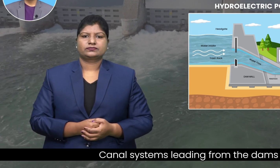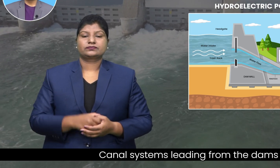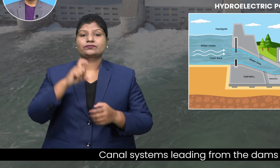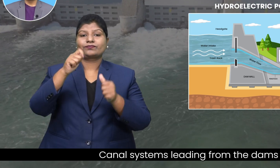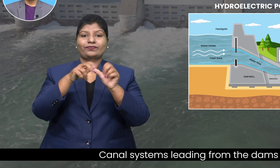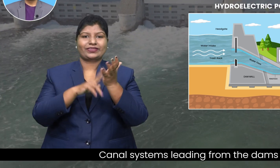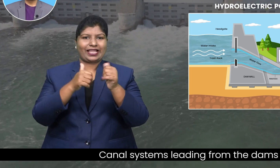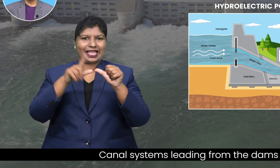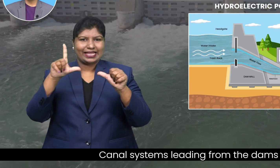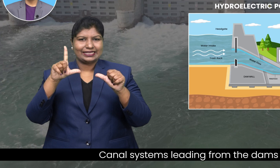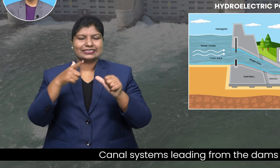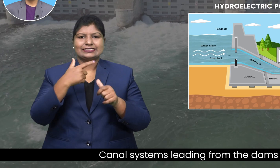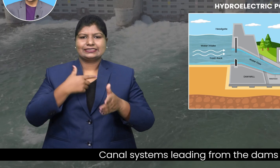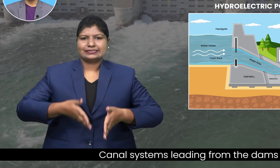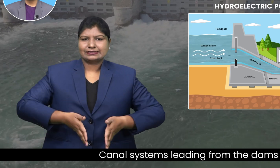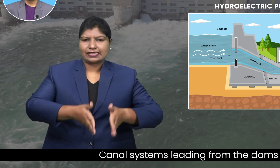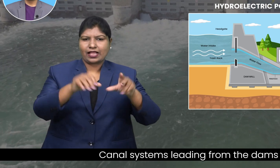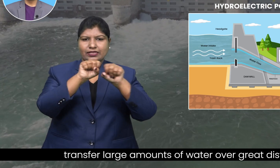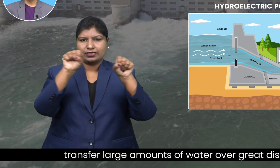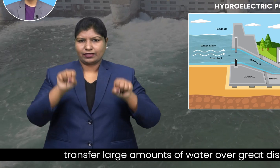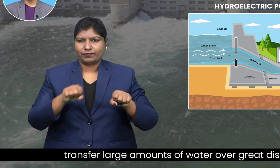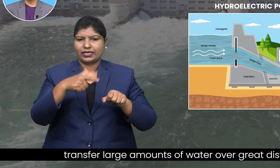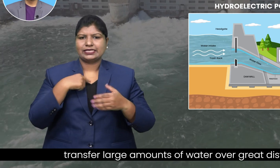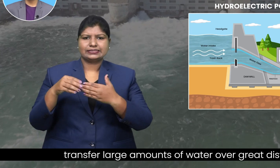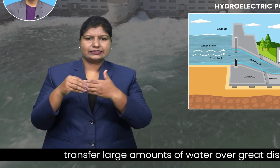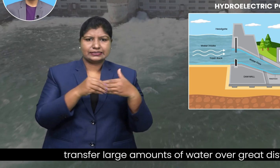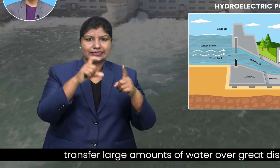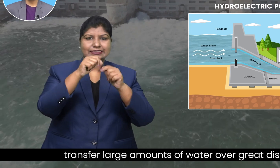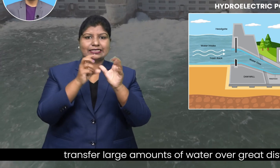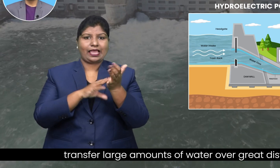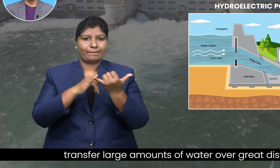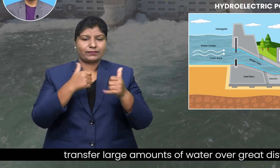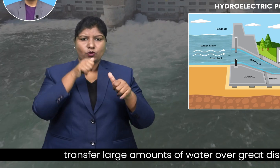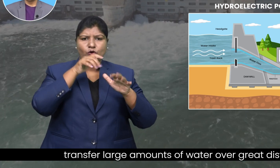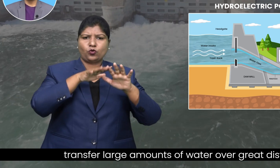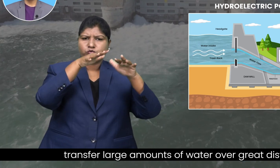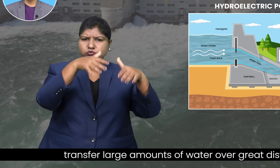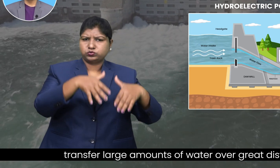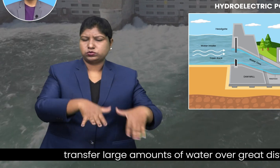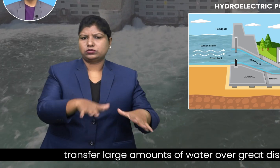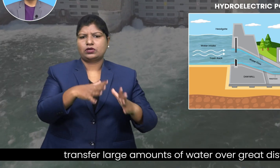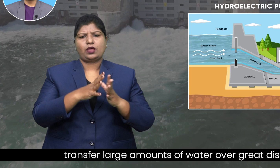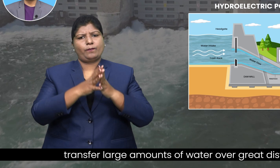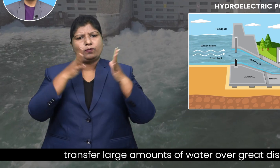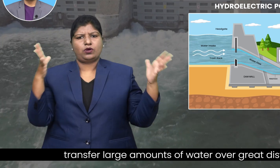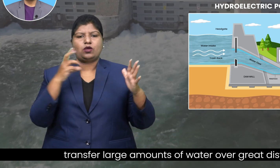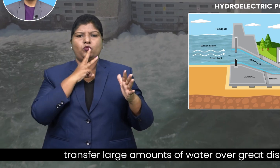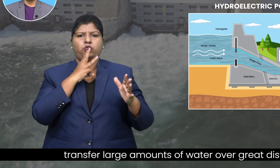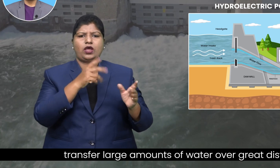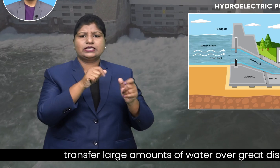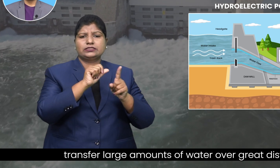Canal systems leading from the dams transfer large amounts of water over great